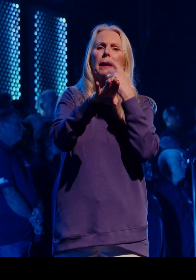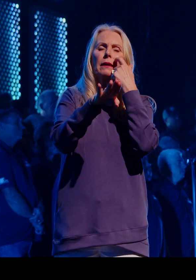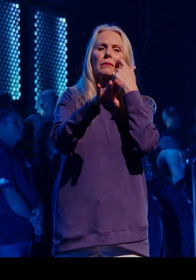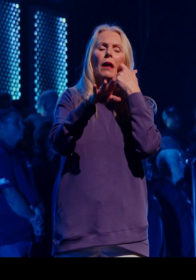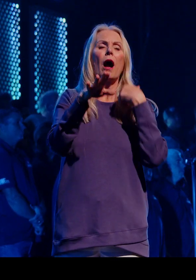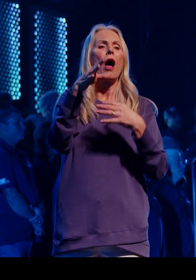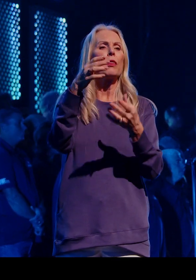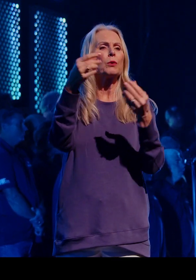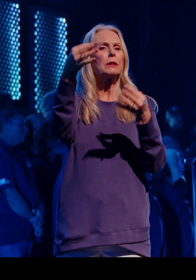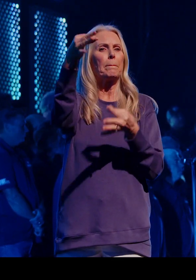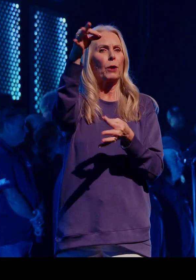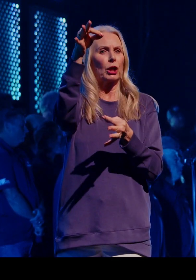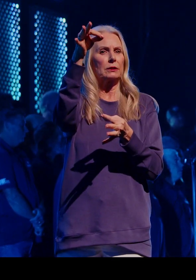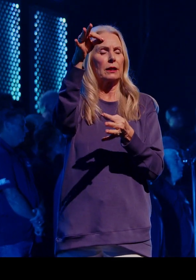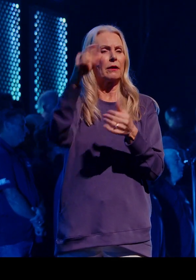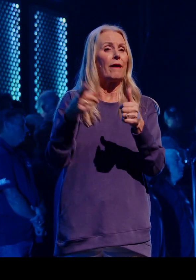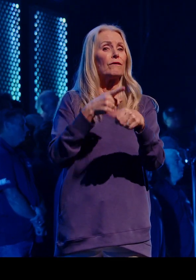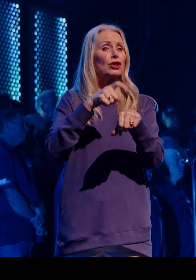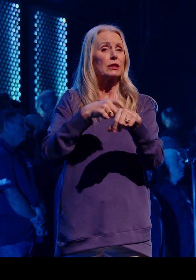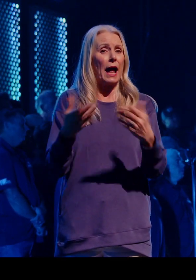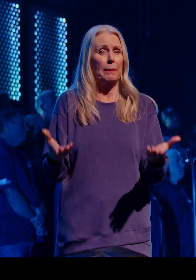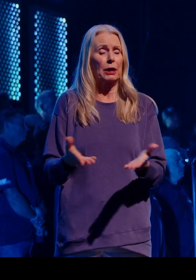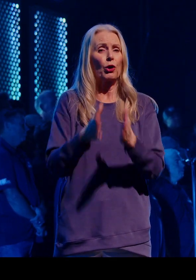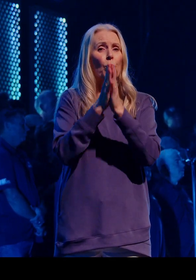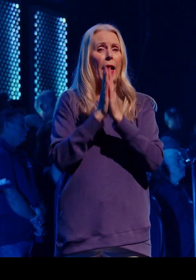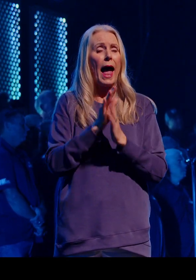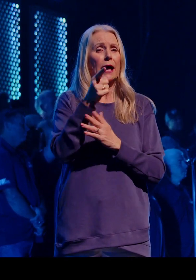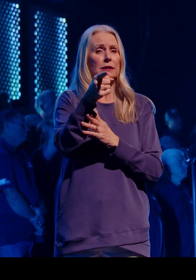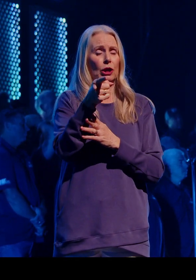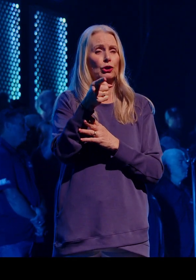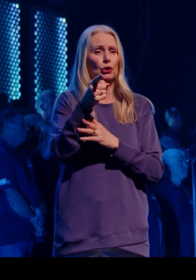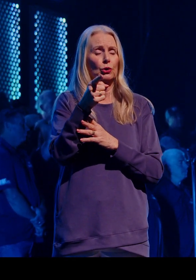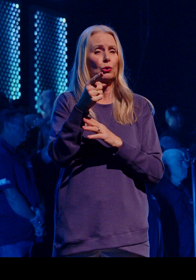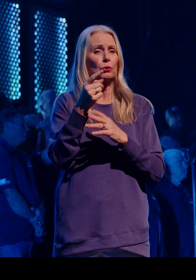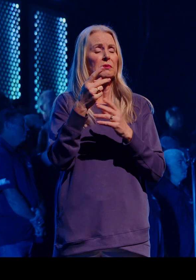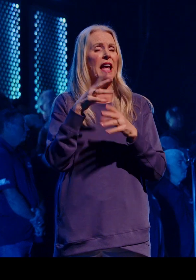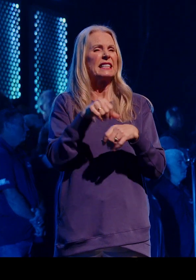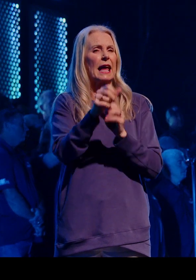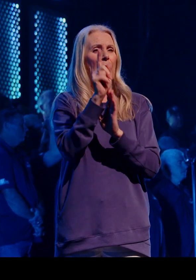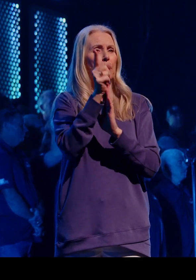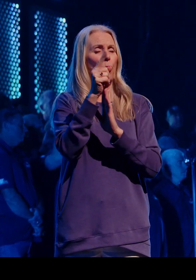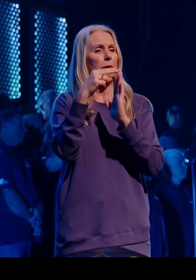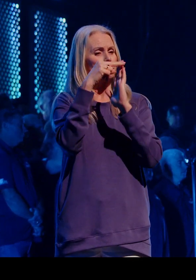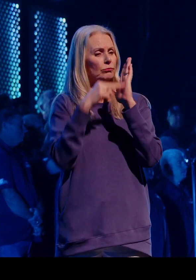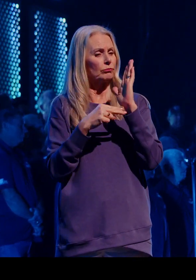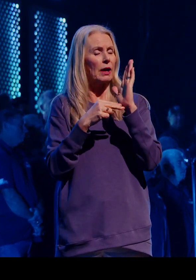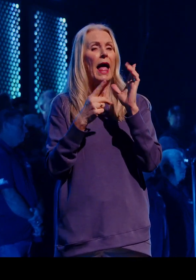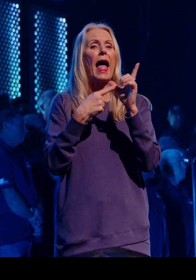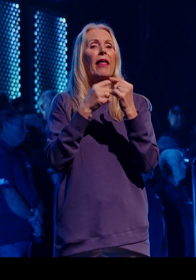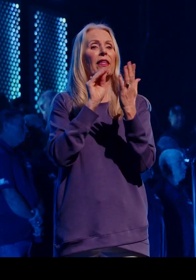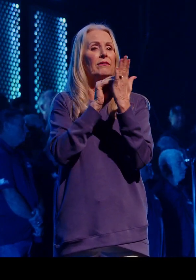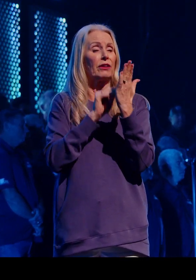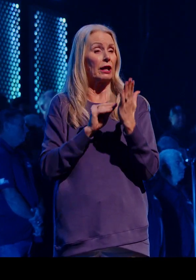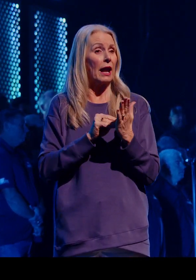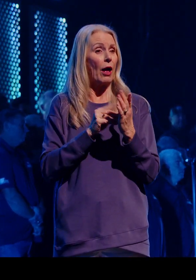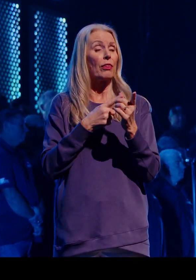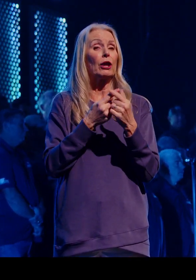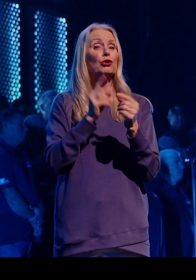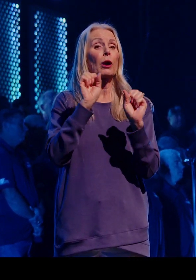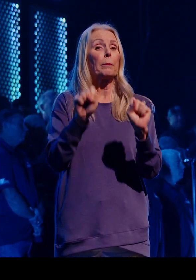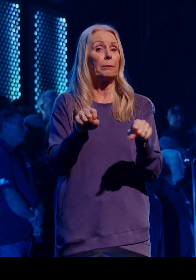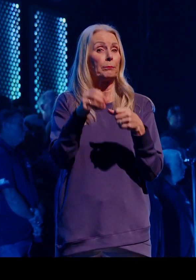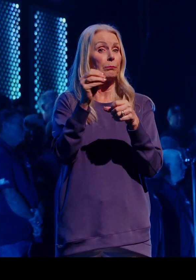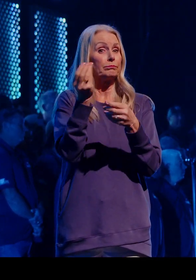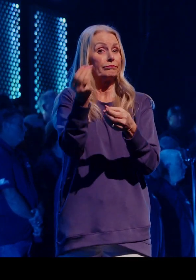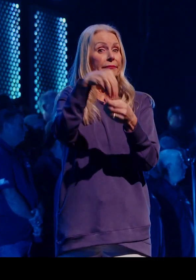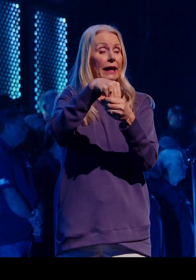is a Connect card. If this is your first time here, we'd ask that you take an opportunity and fill that out. You can drop it off in either one of the donation boxes when you